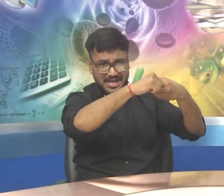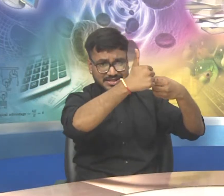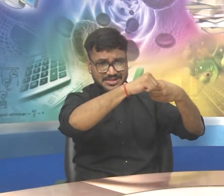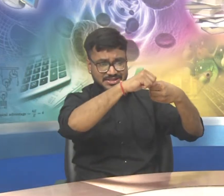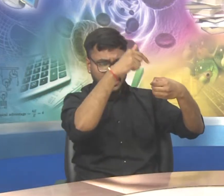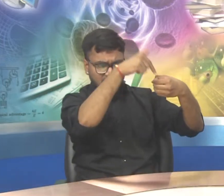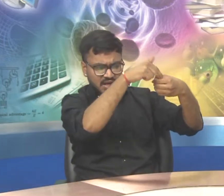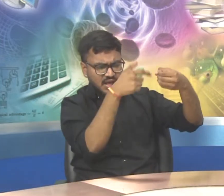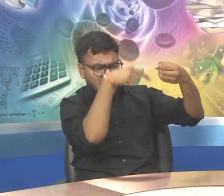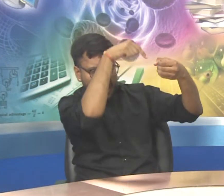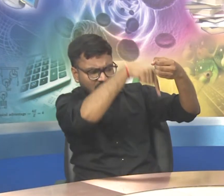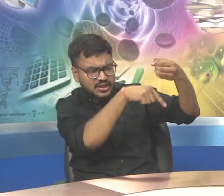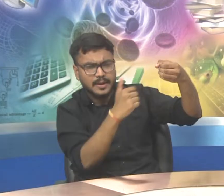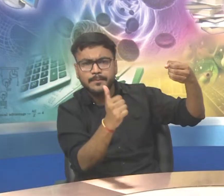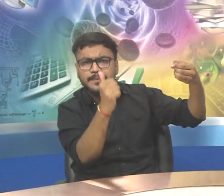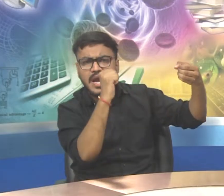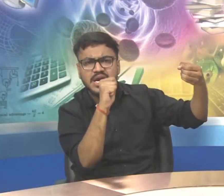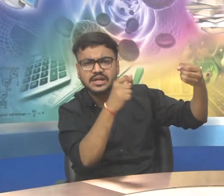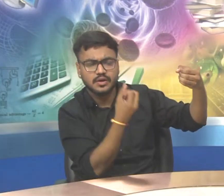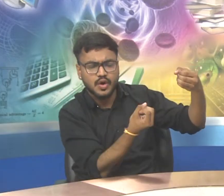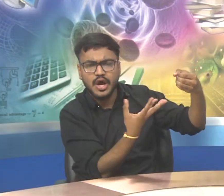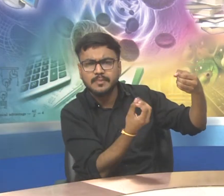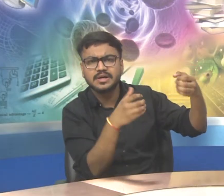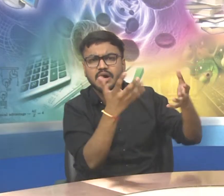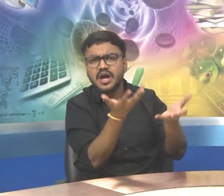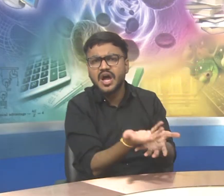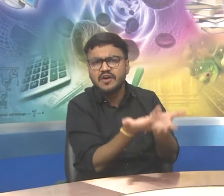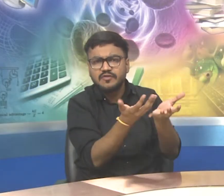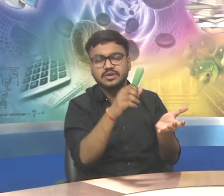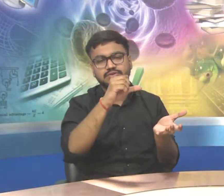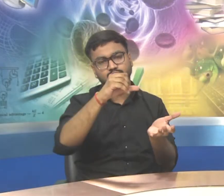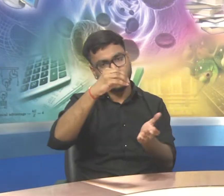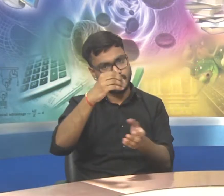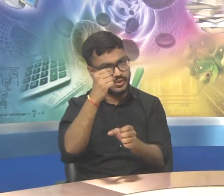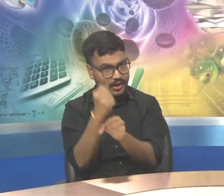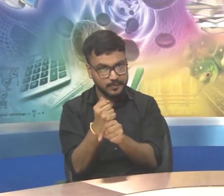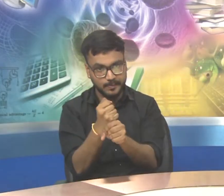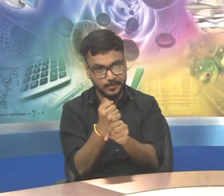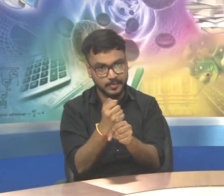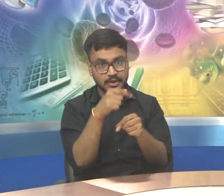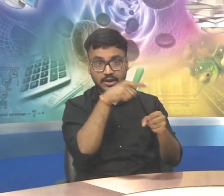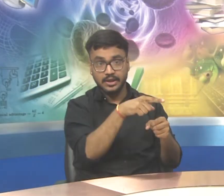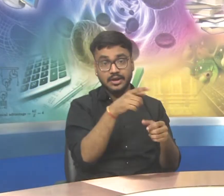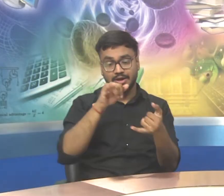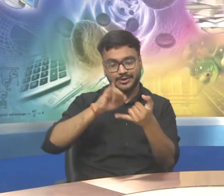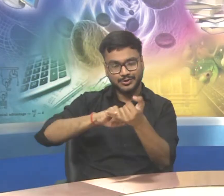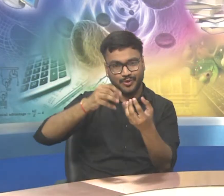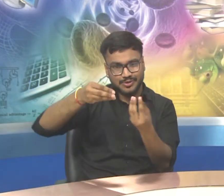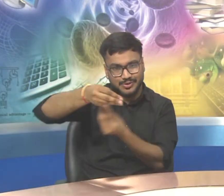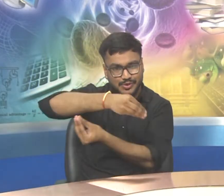Here it is water whose mass is 90 gram.